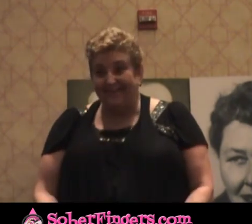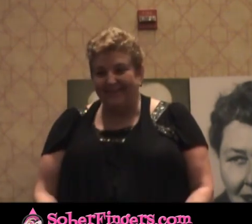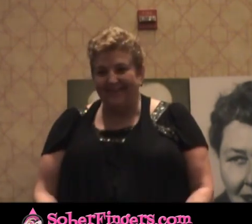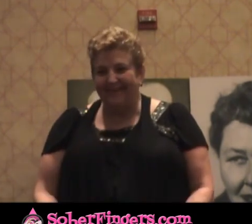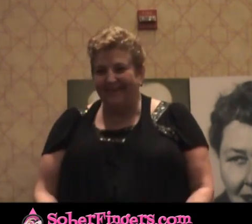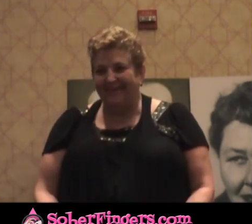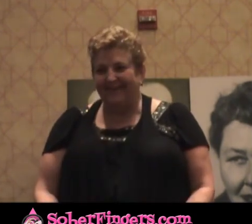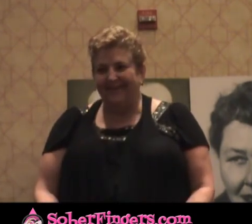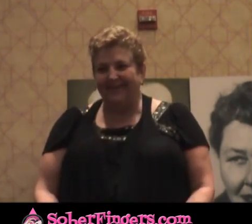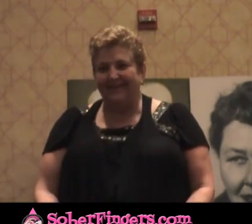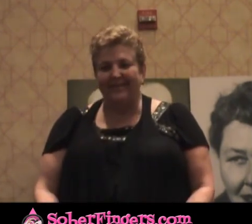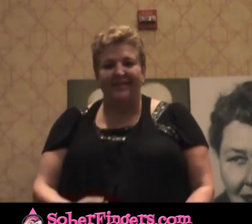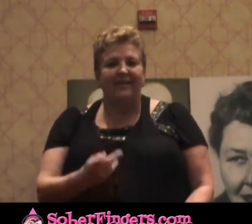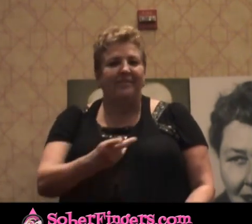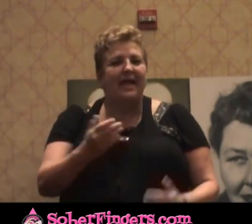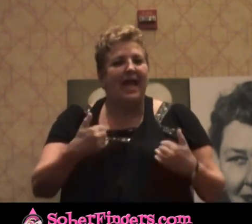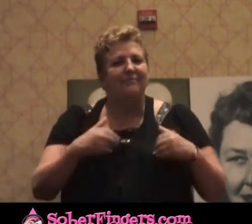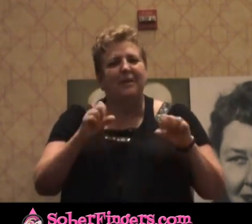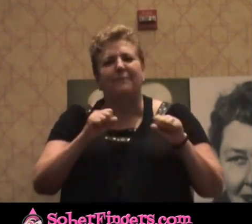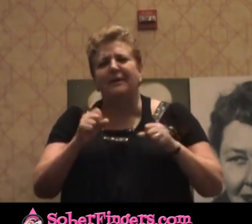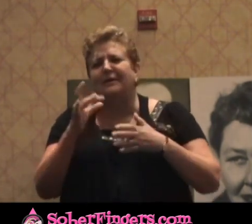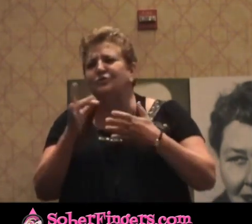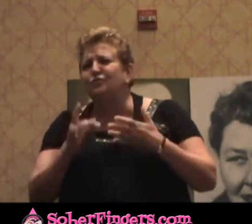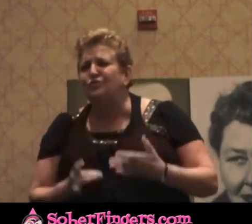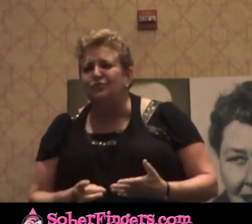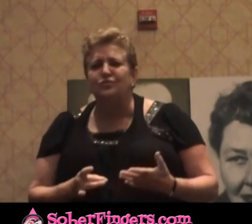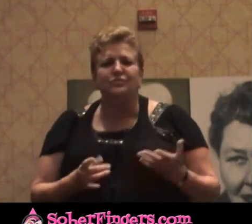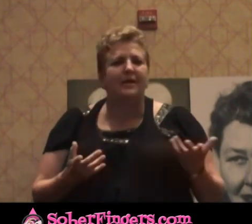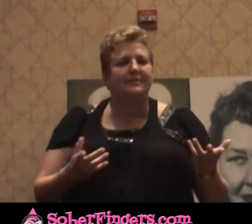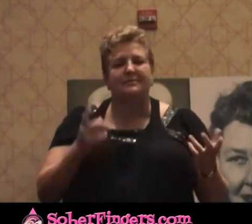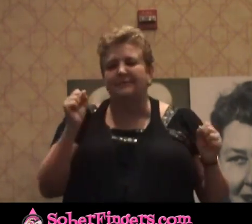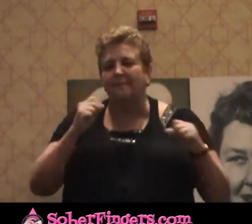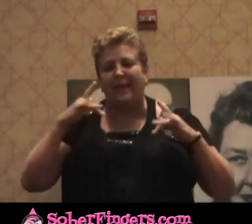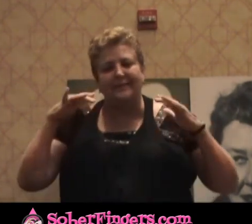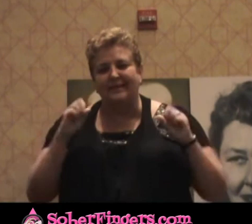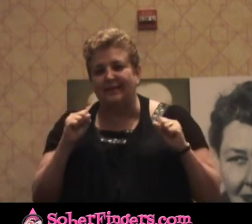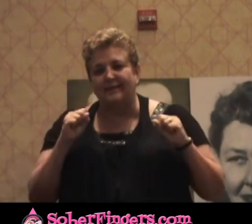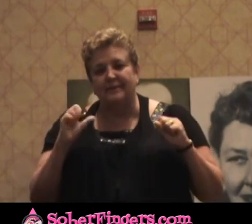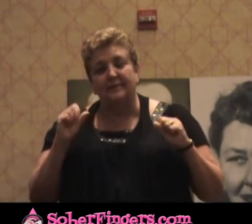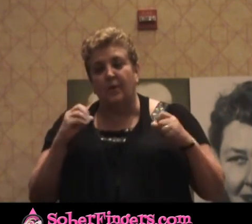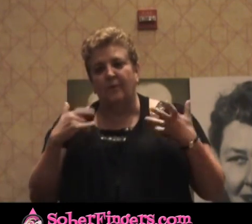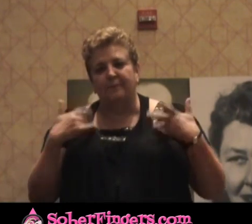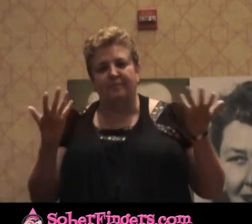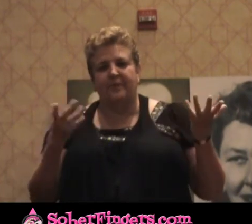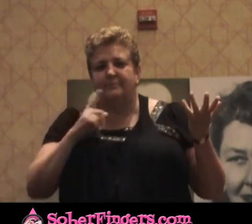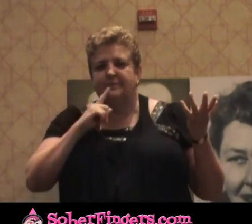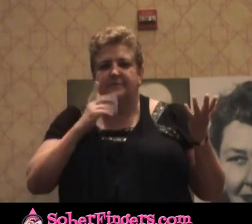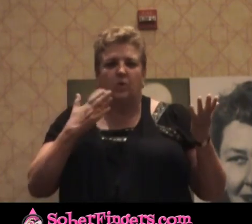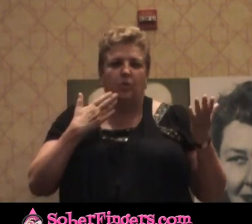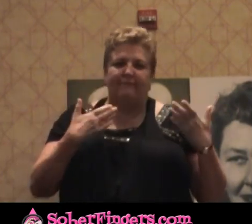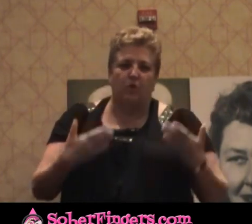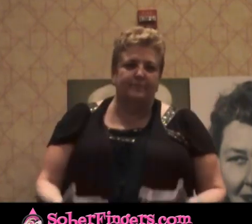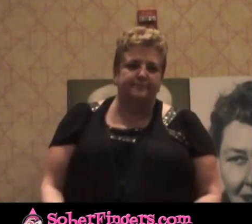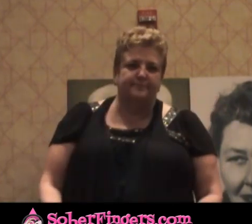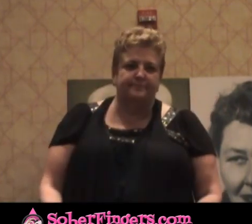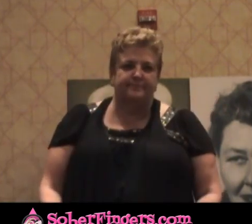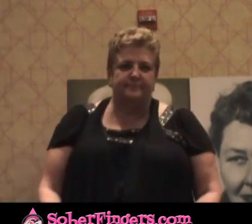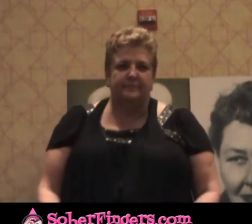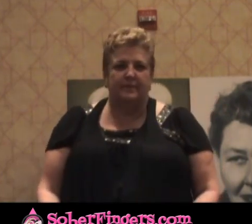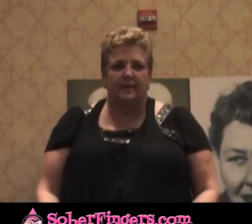They have the ability to choose and discern. I don't know, it's just amazing. So, you know, I'm just so grateful. I'm just so grateful. I like